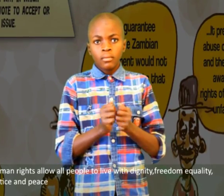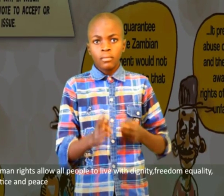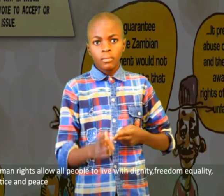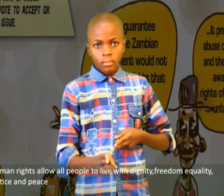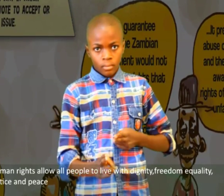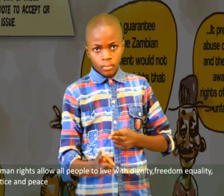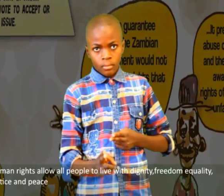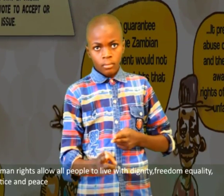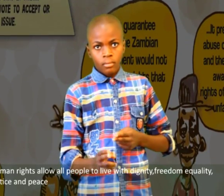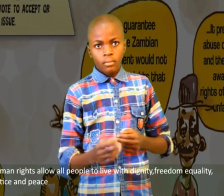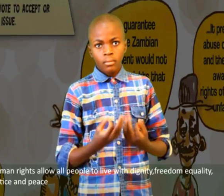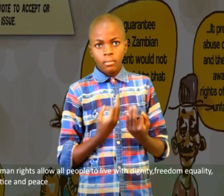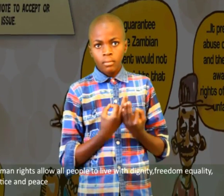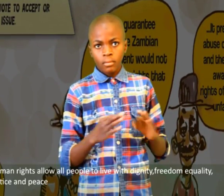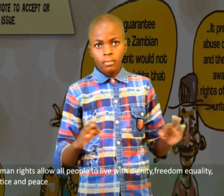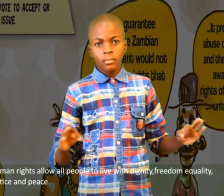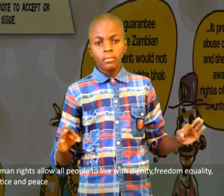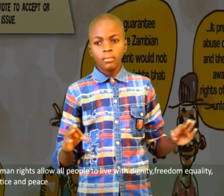and peace.